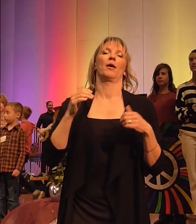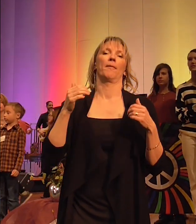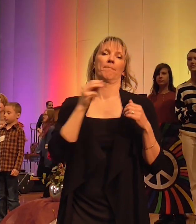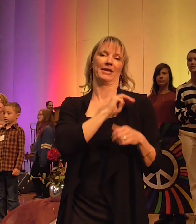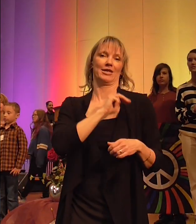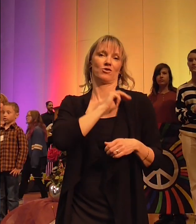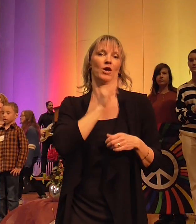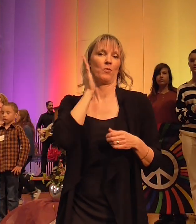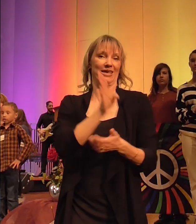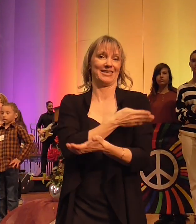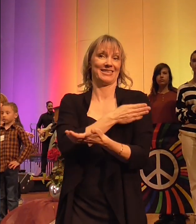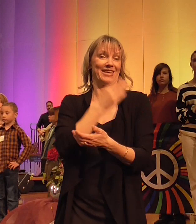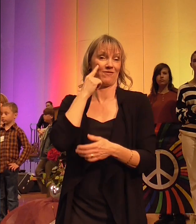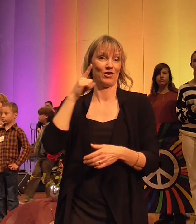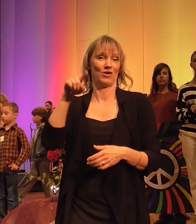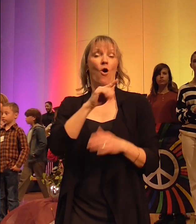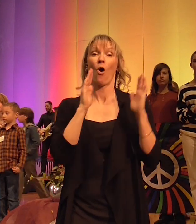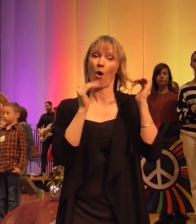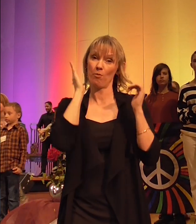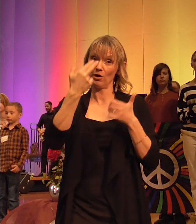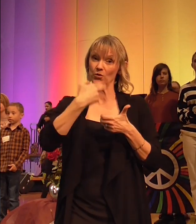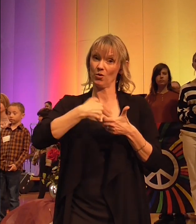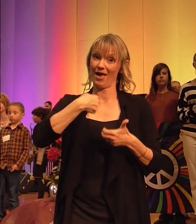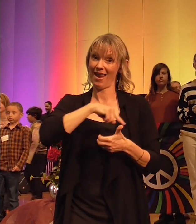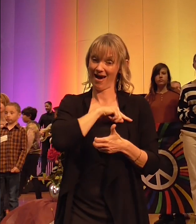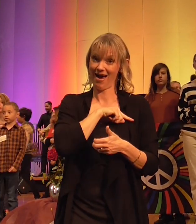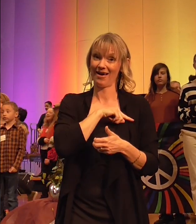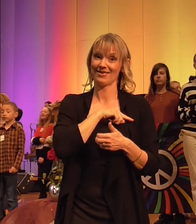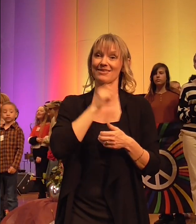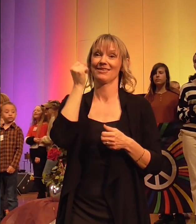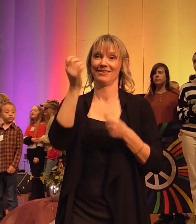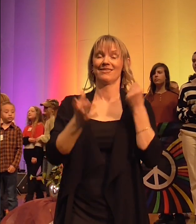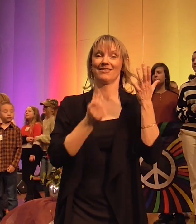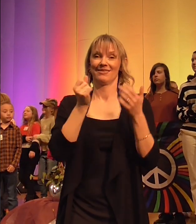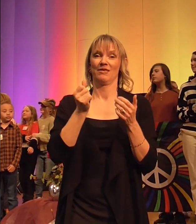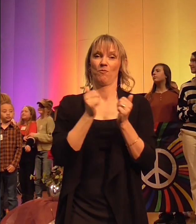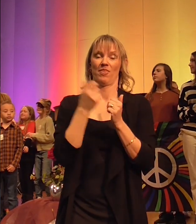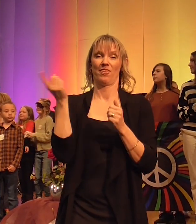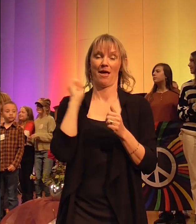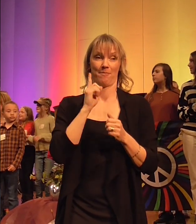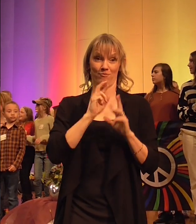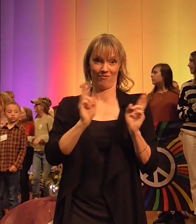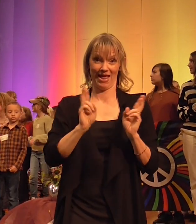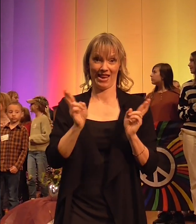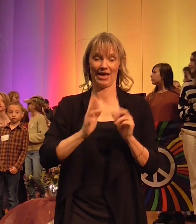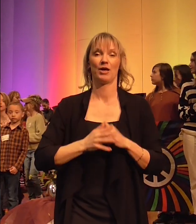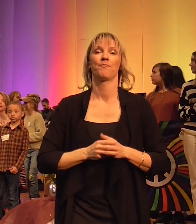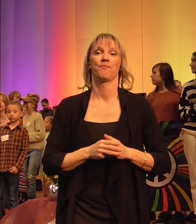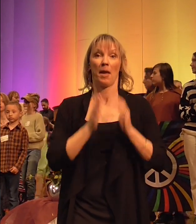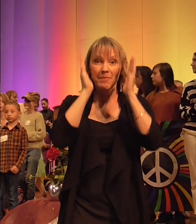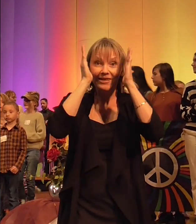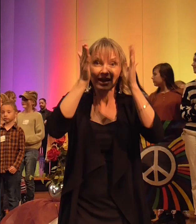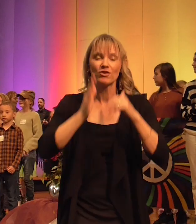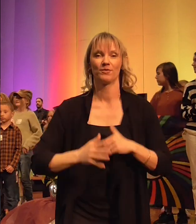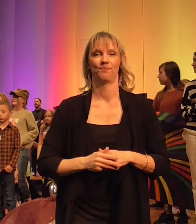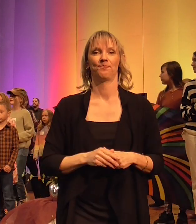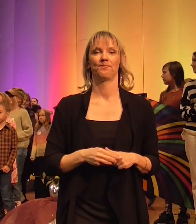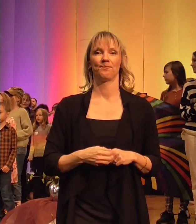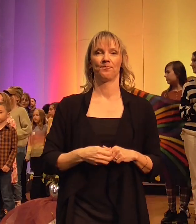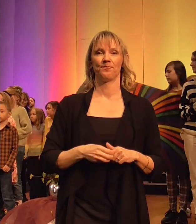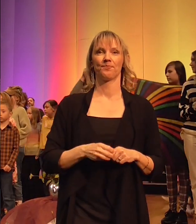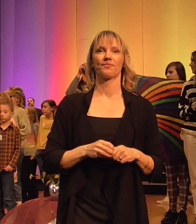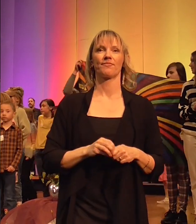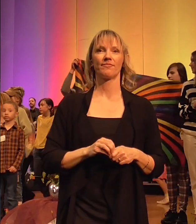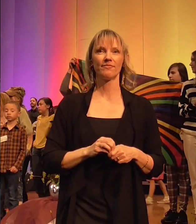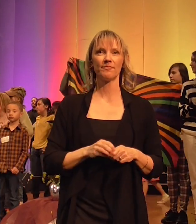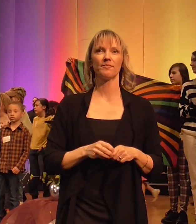some singing, and I hope that you'll join us here and sing and sign with them. You ready to go? All right, pay attention.